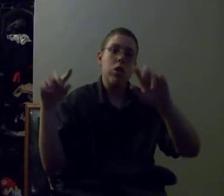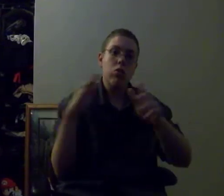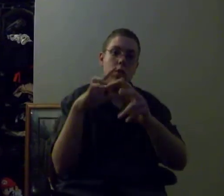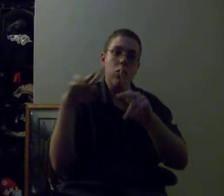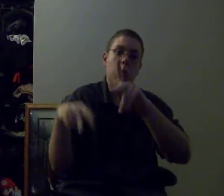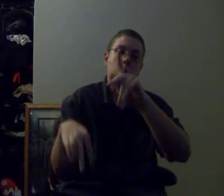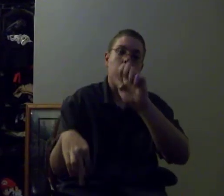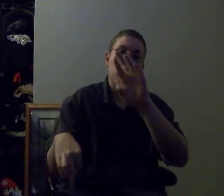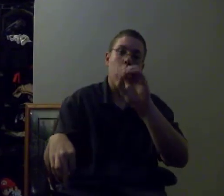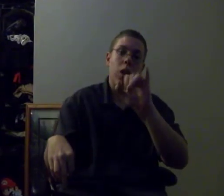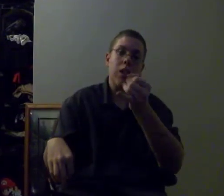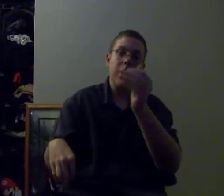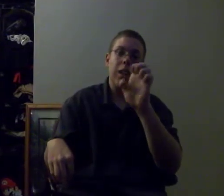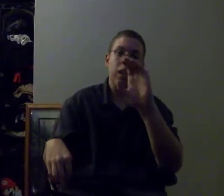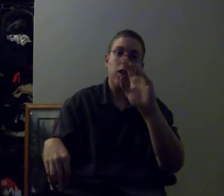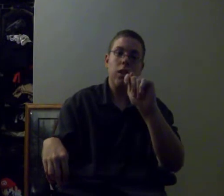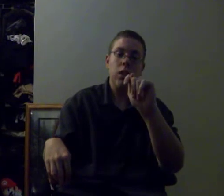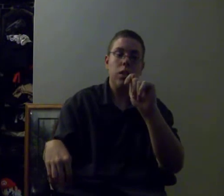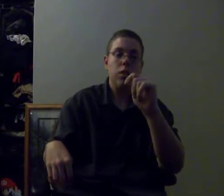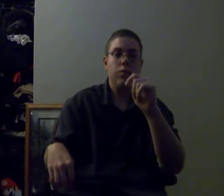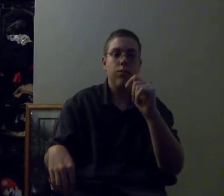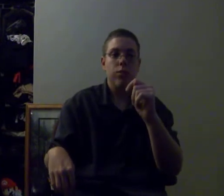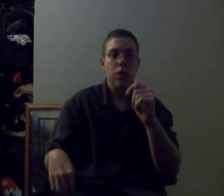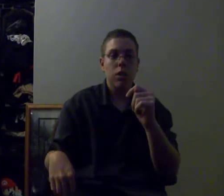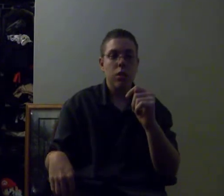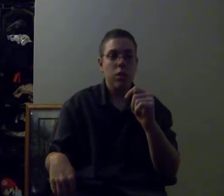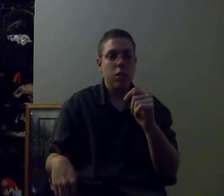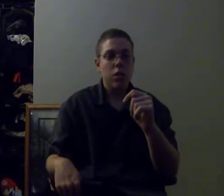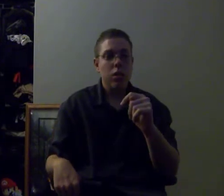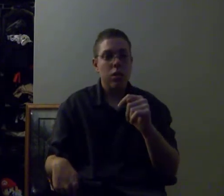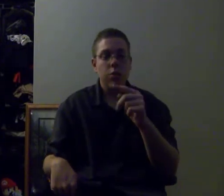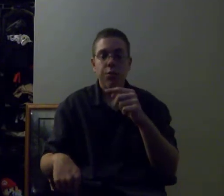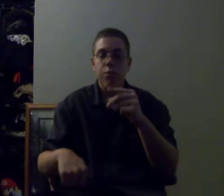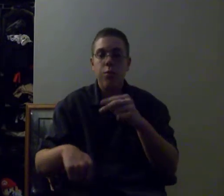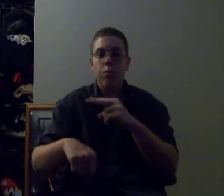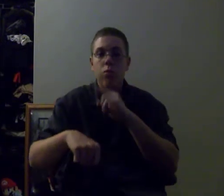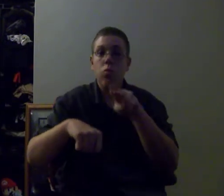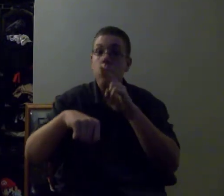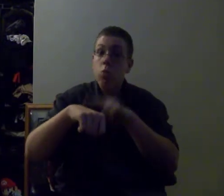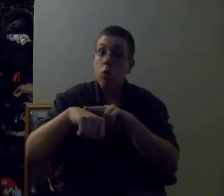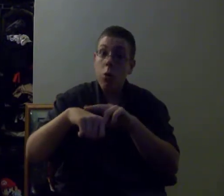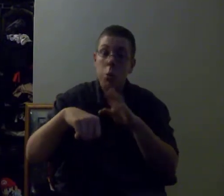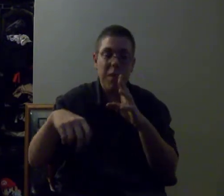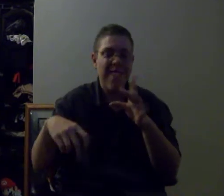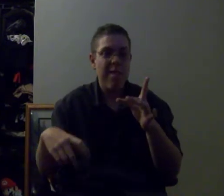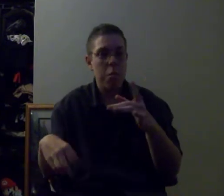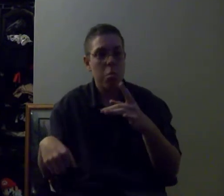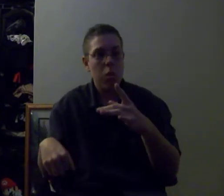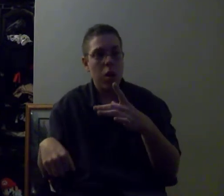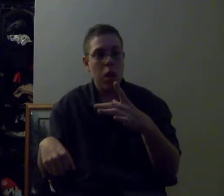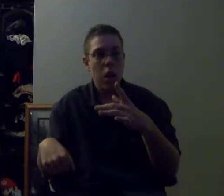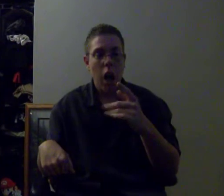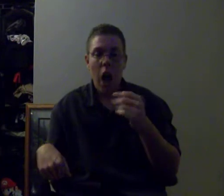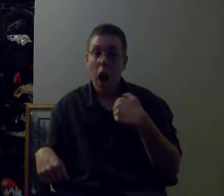on in class, like concept mapping. Maybe they'll go find the article, draw a concept map of that article, which means